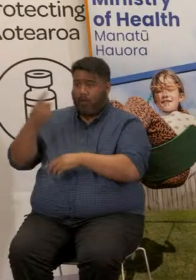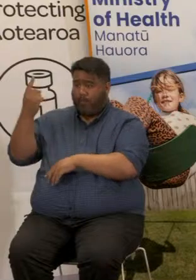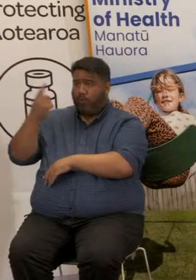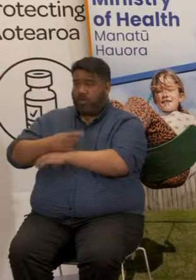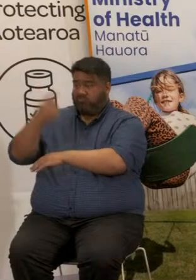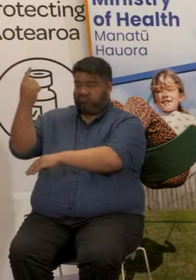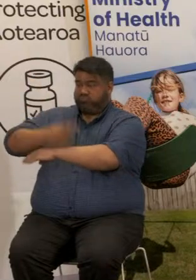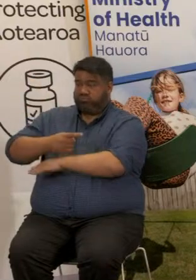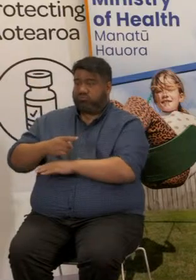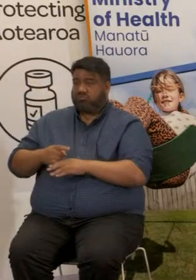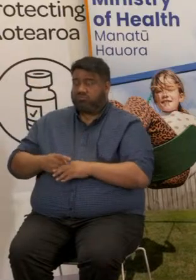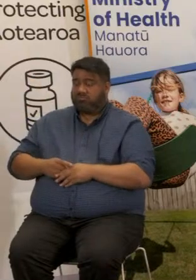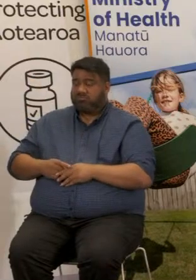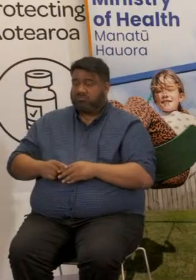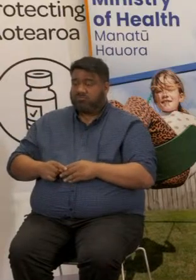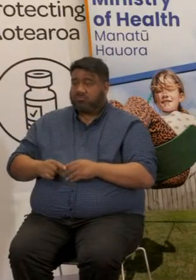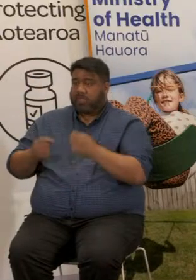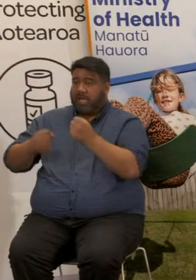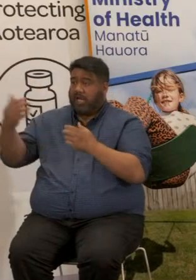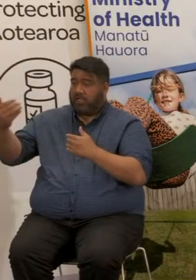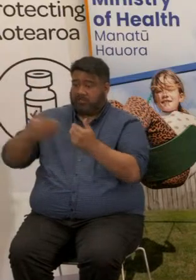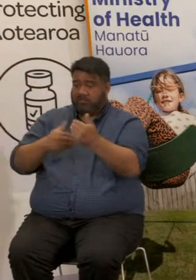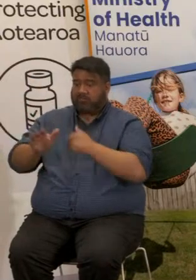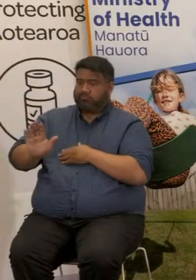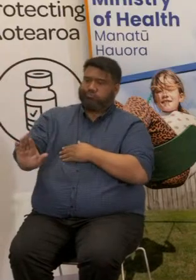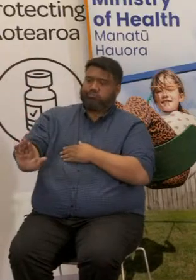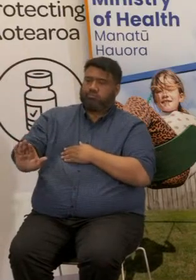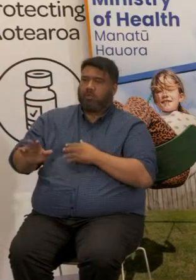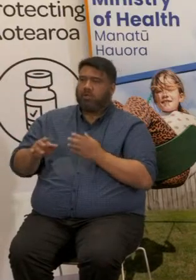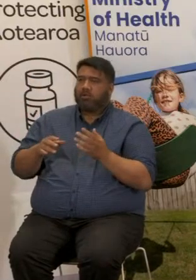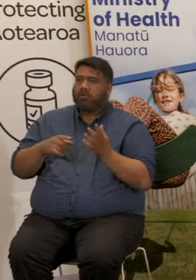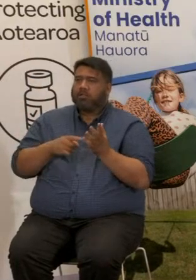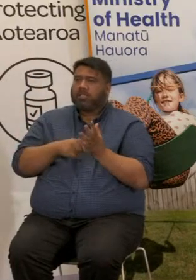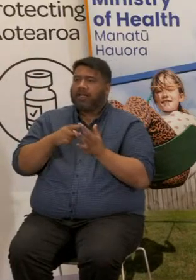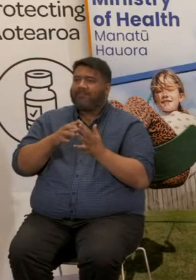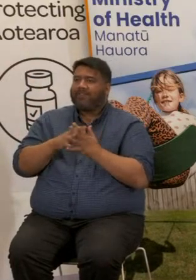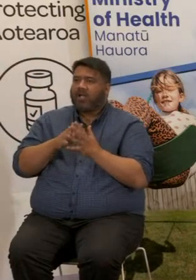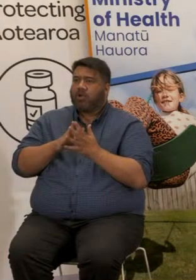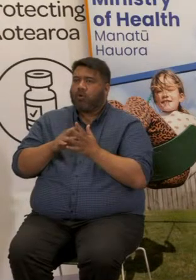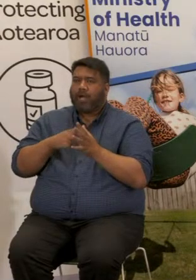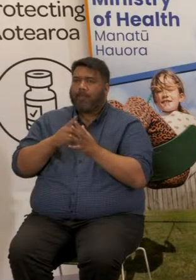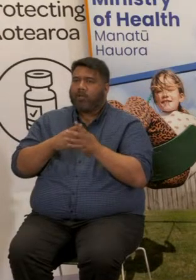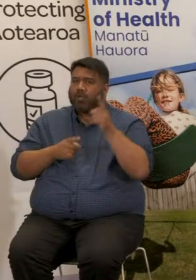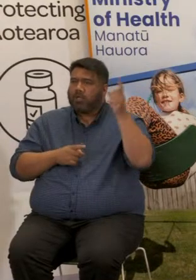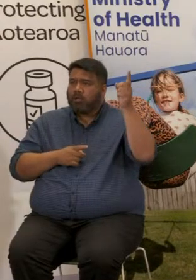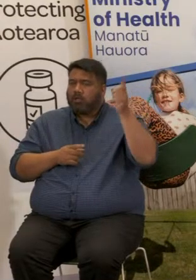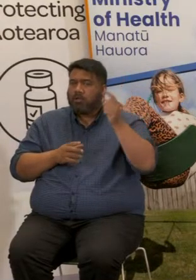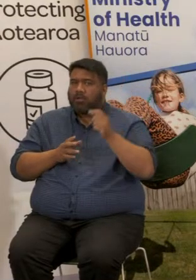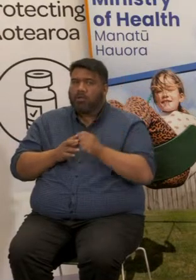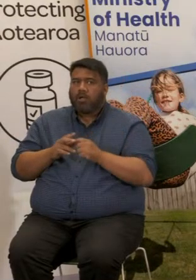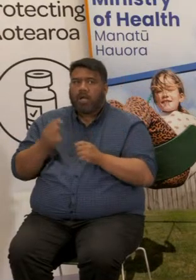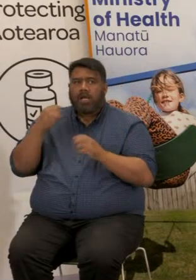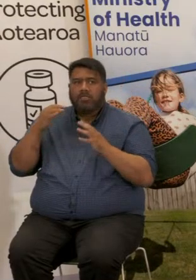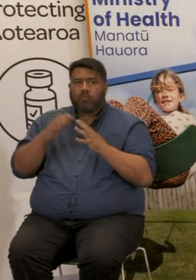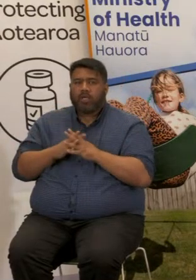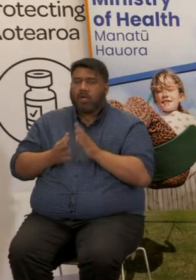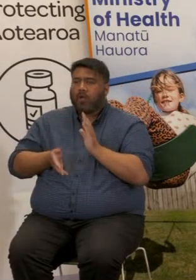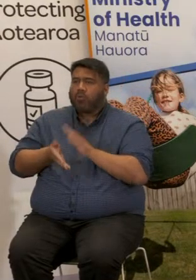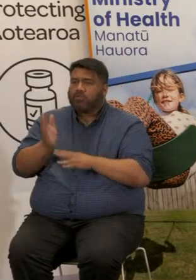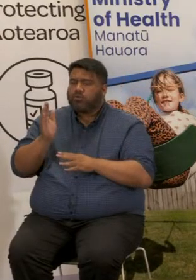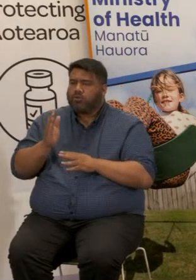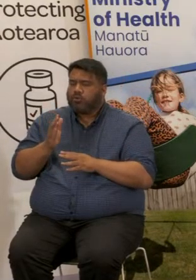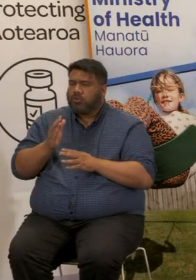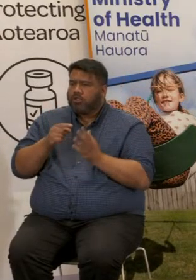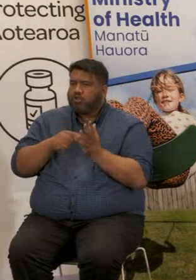were on the border and each end of whānau Apanui because they wanted to manage their own border. Last week I was in Tūwhare tour with